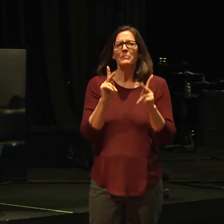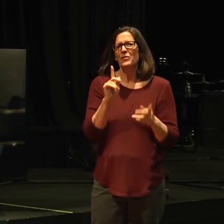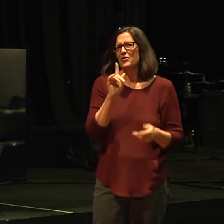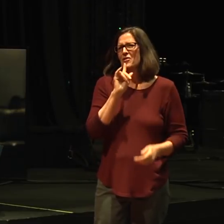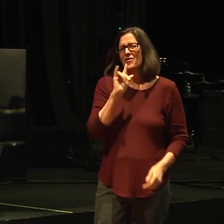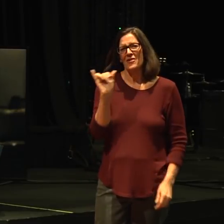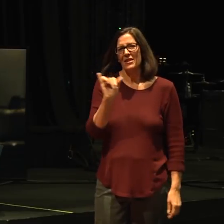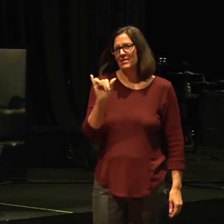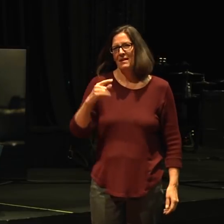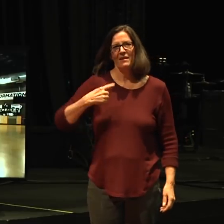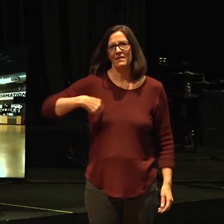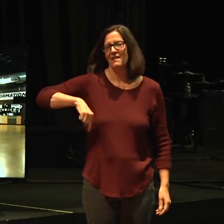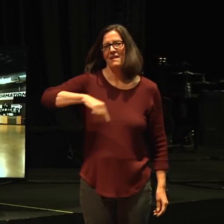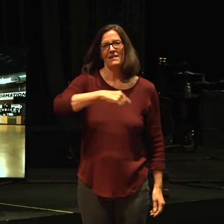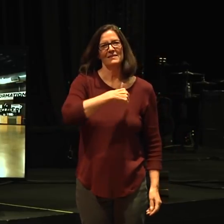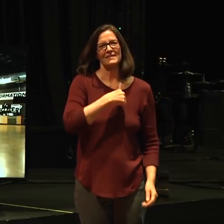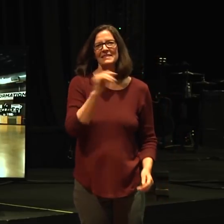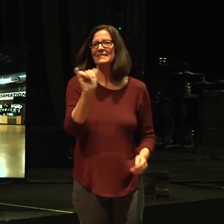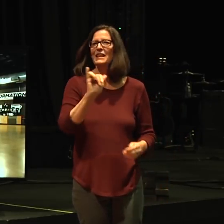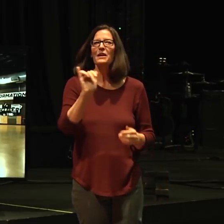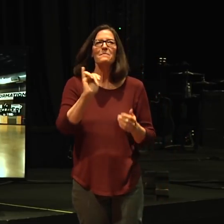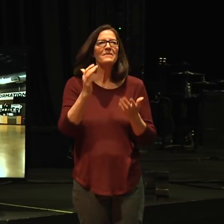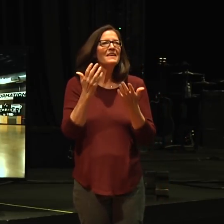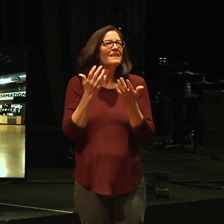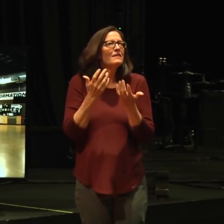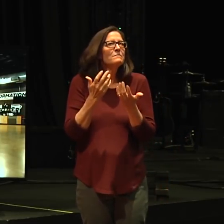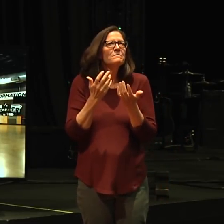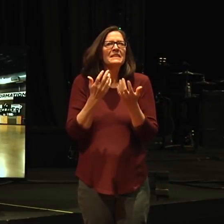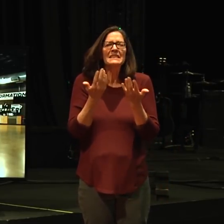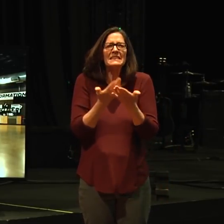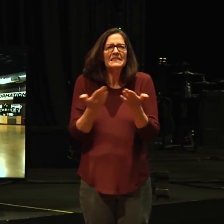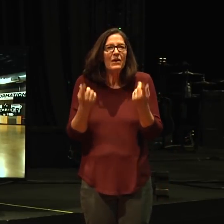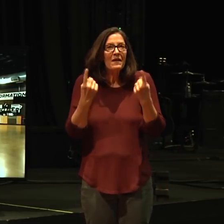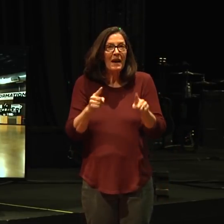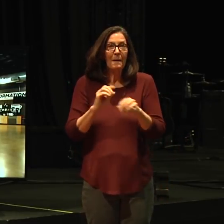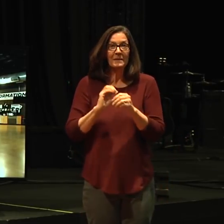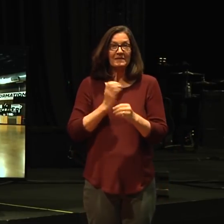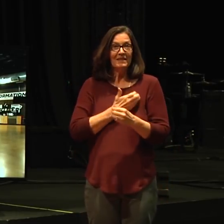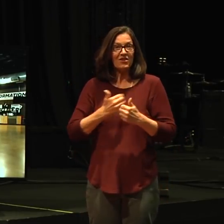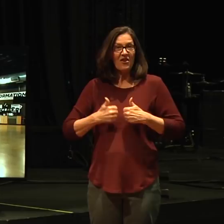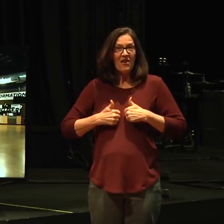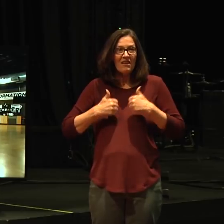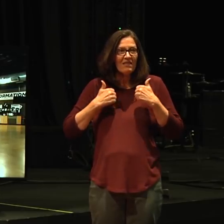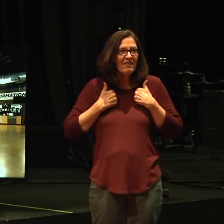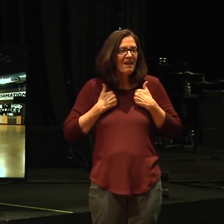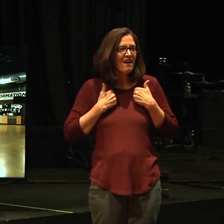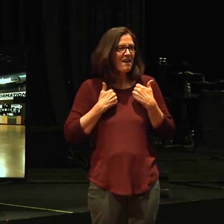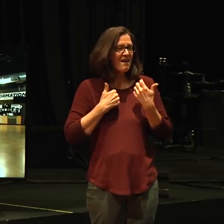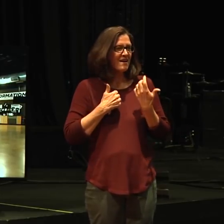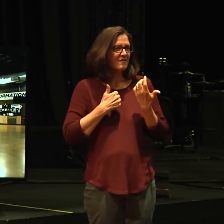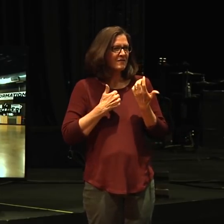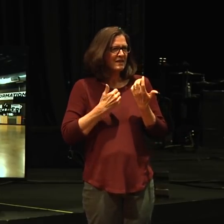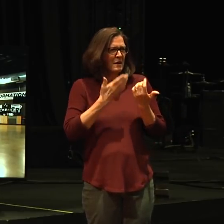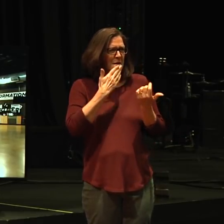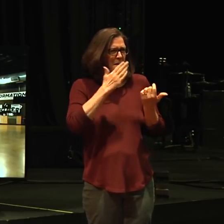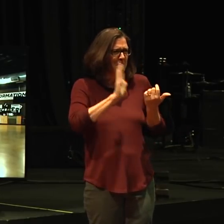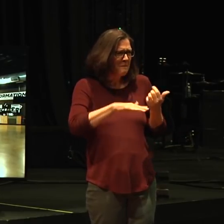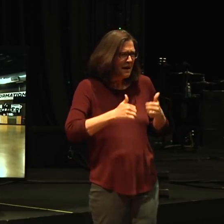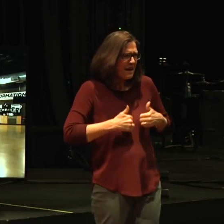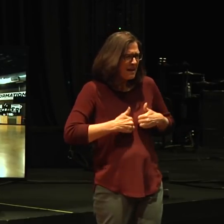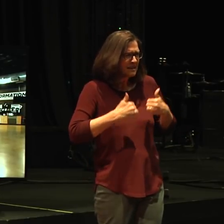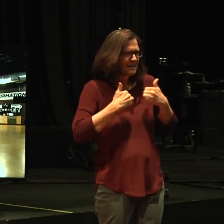they? I mean, same thing. Stuff happens in our life, and we try to put what feels like a bad life or a